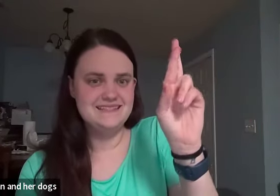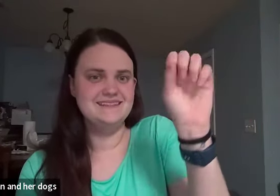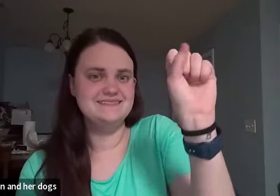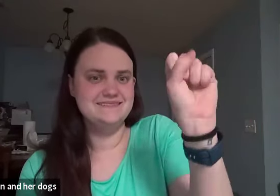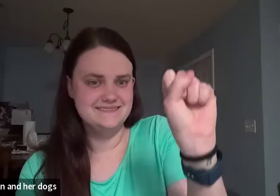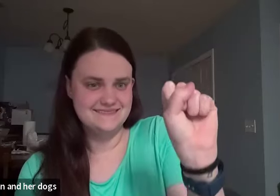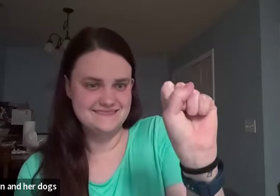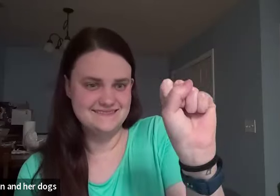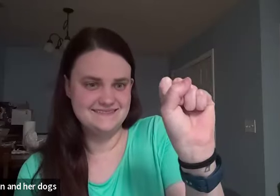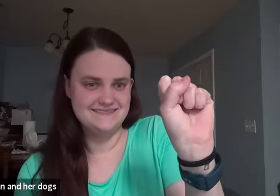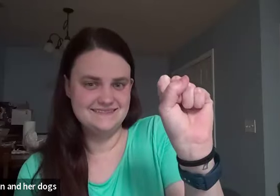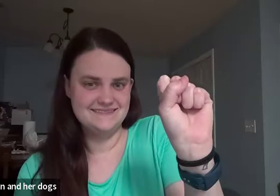S,